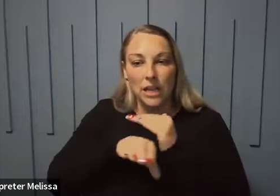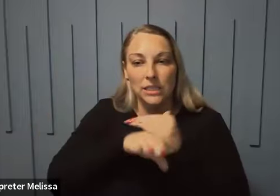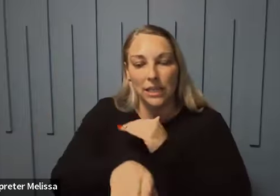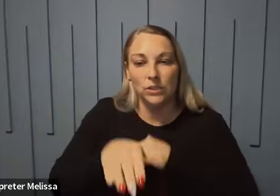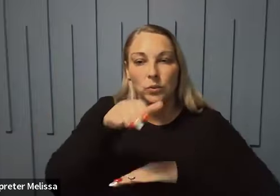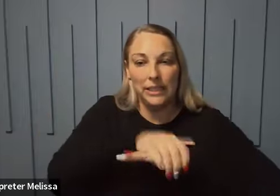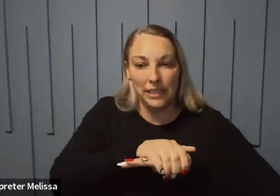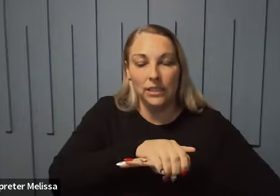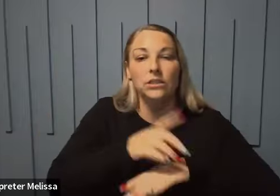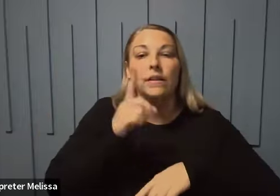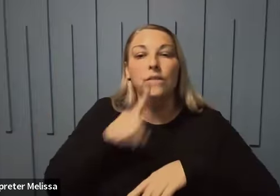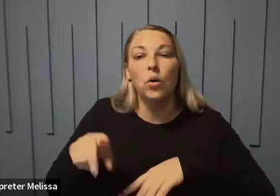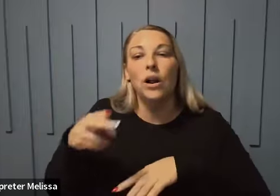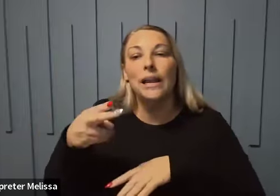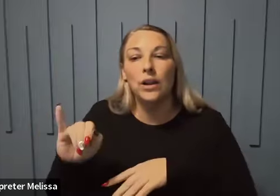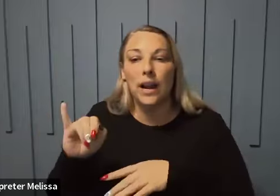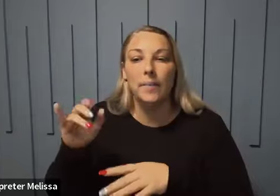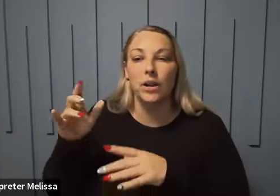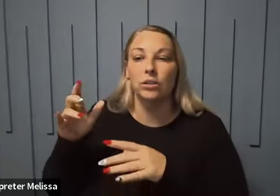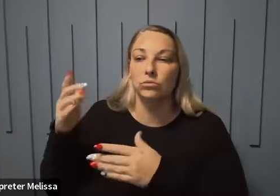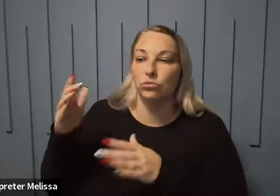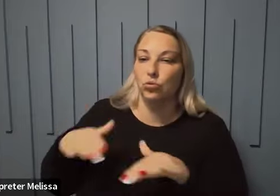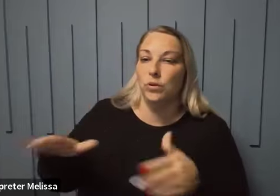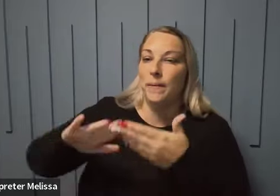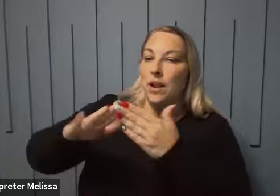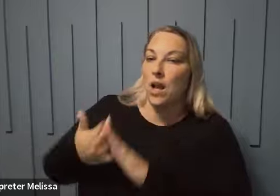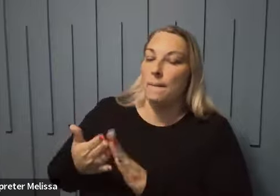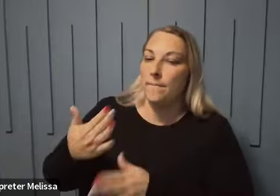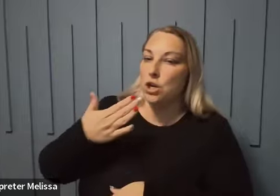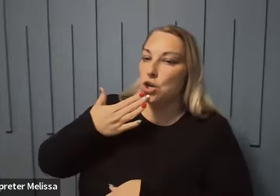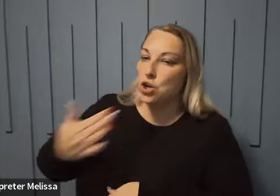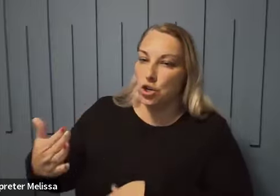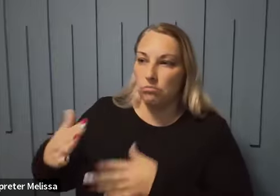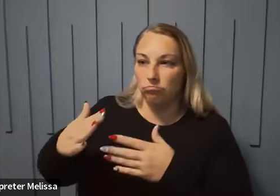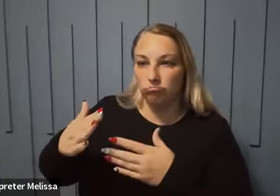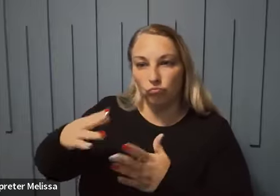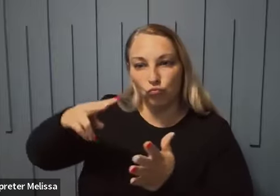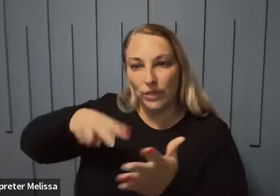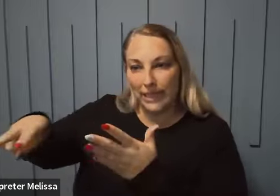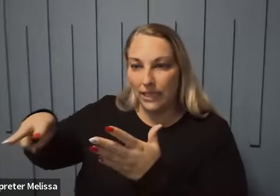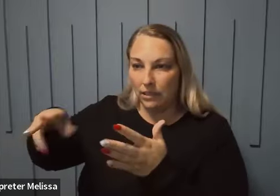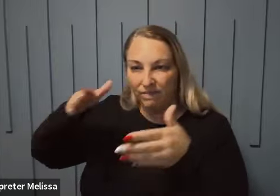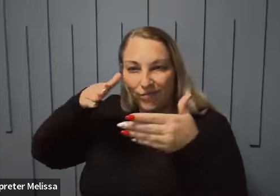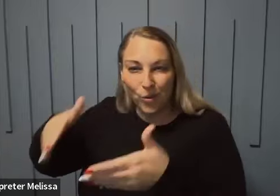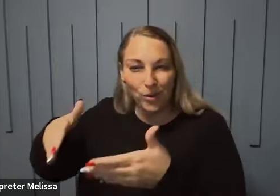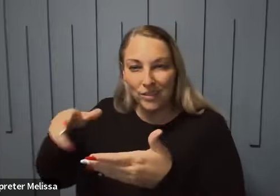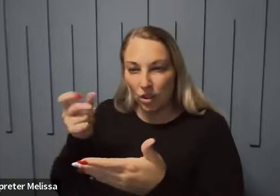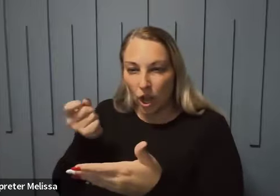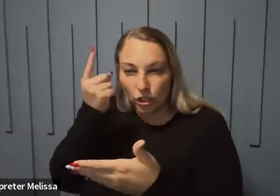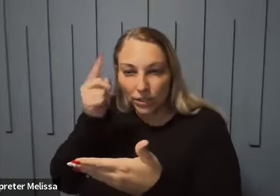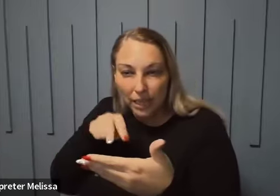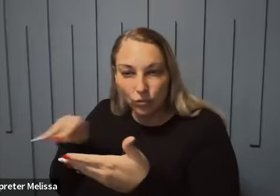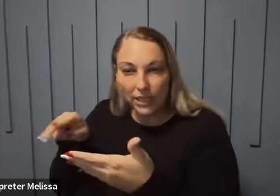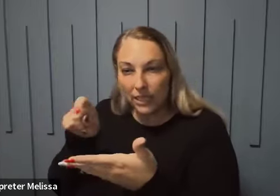hearing impaired children to become good readers. So again, his emphasis was on literacy. It was on reading. It was never